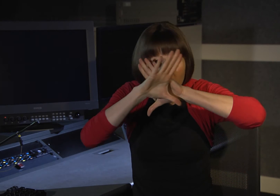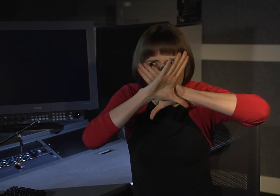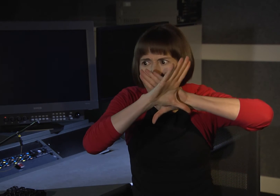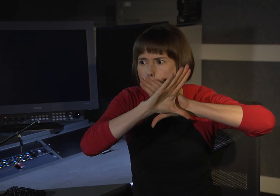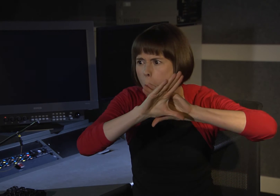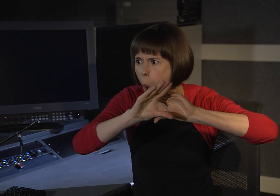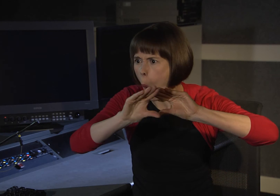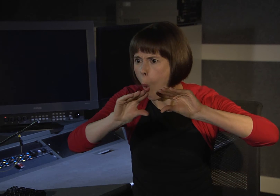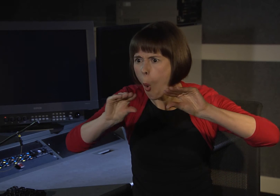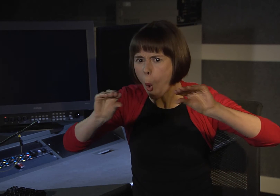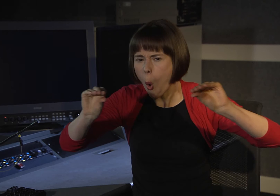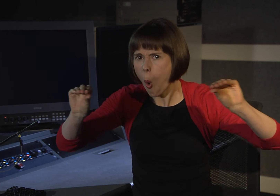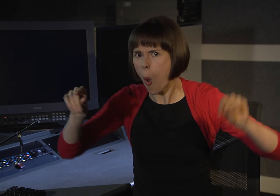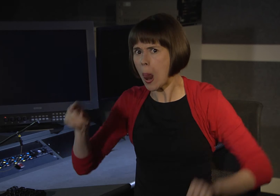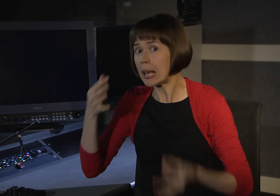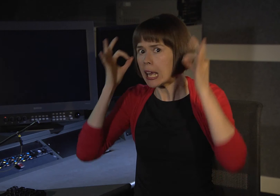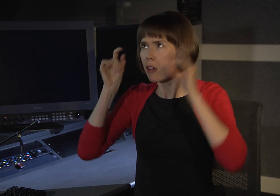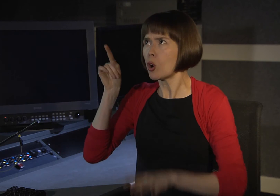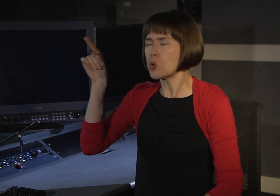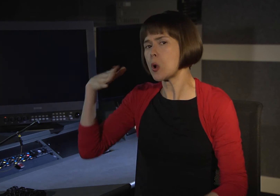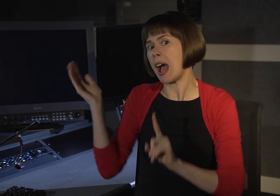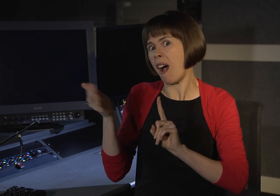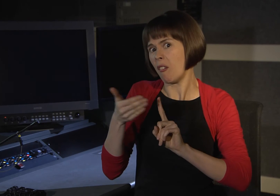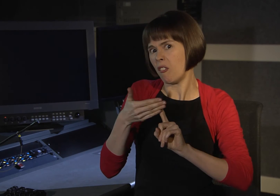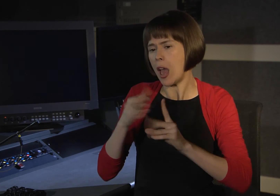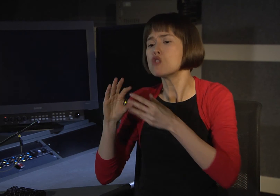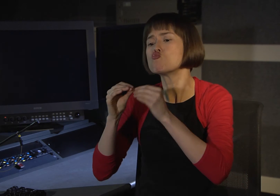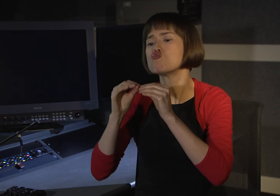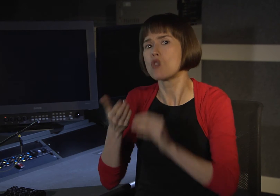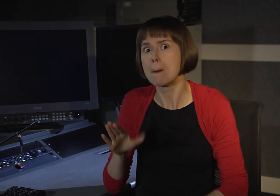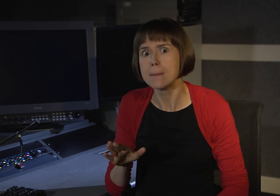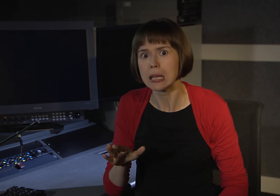getting married, he is going to inform everybody that Hero has been having an affair.